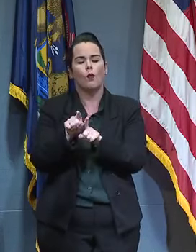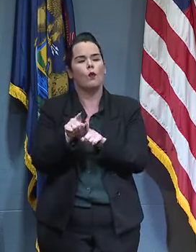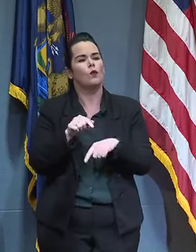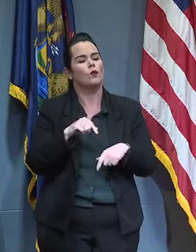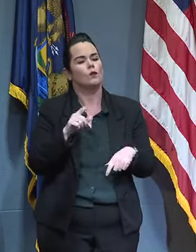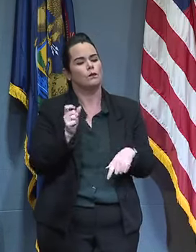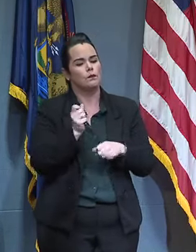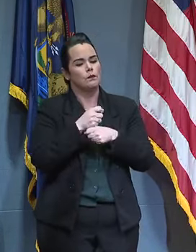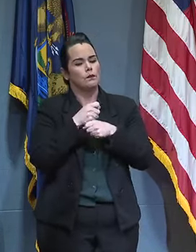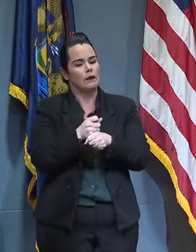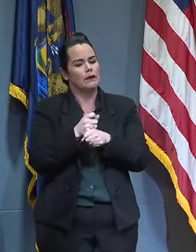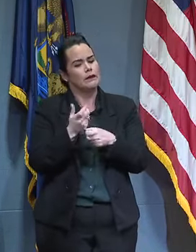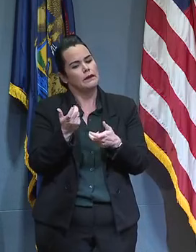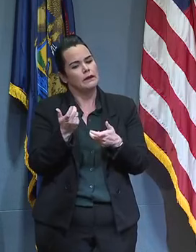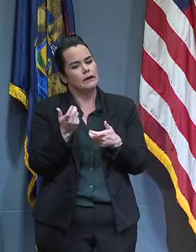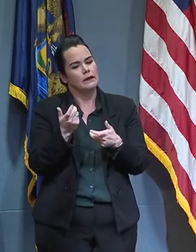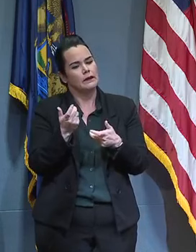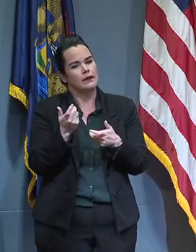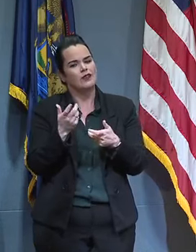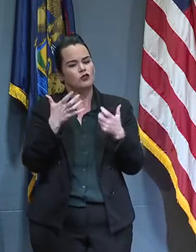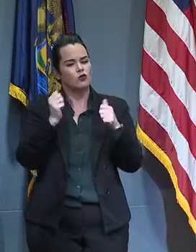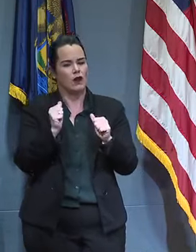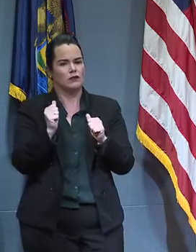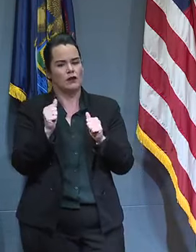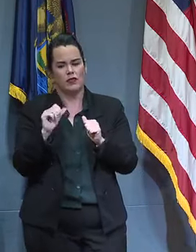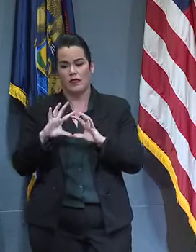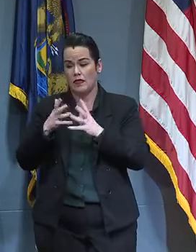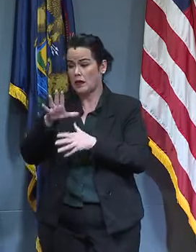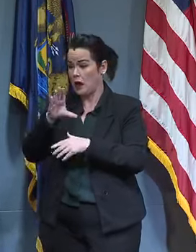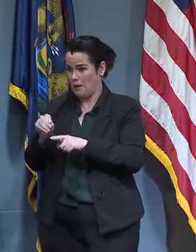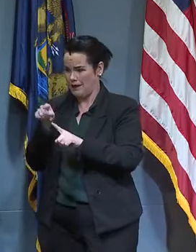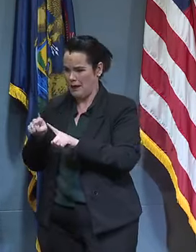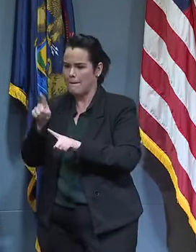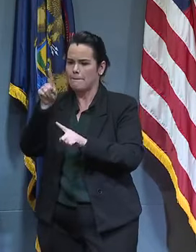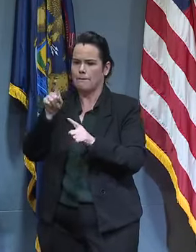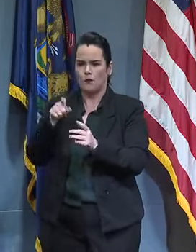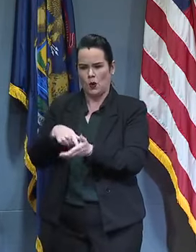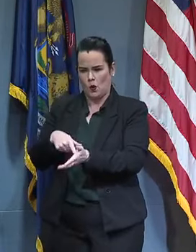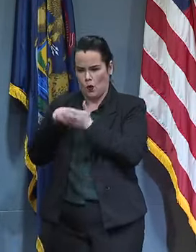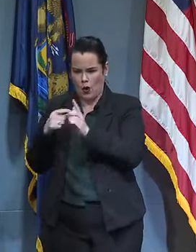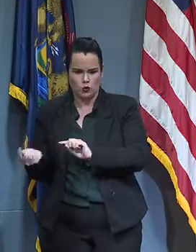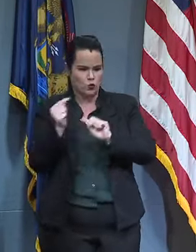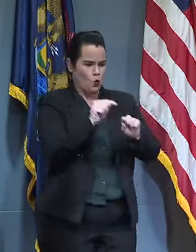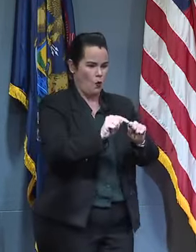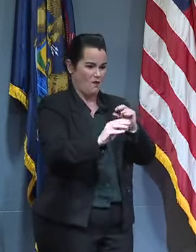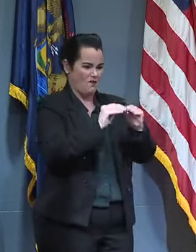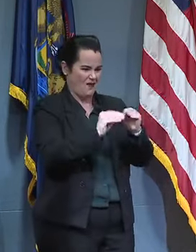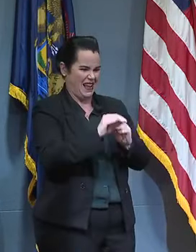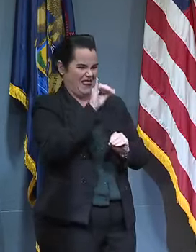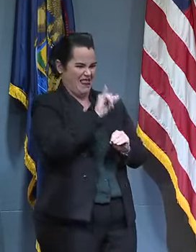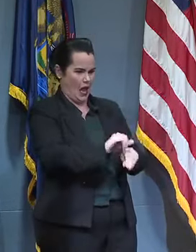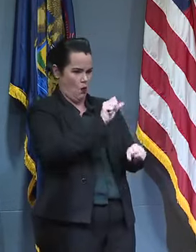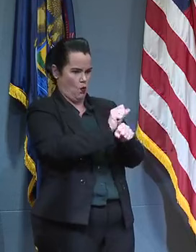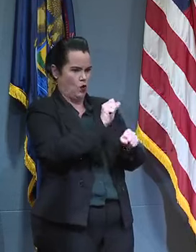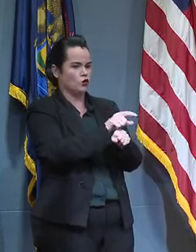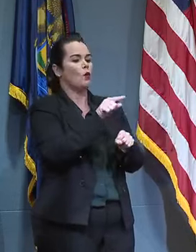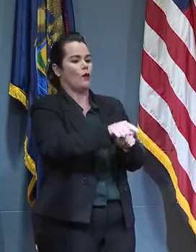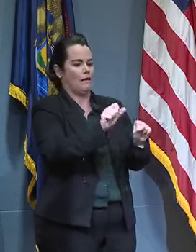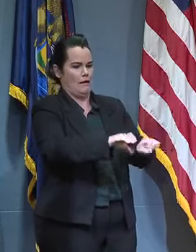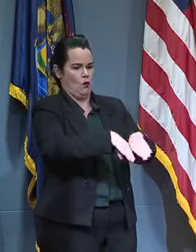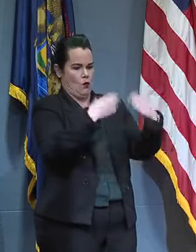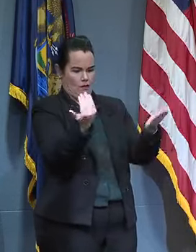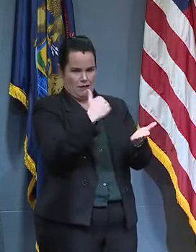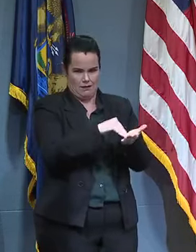workplace retrofitting that needs to be done. So for instance, in workplaces where we need to build out